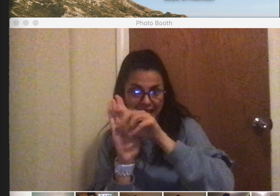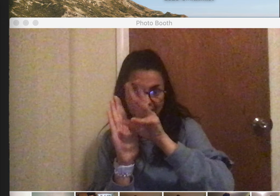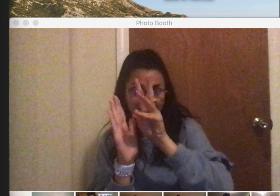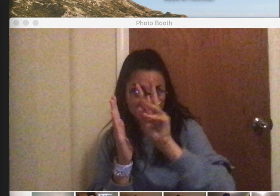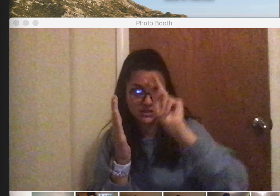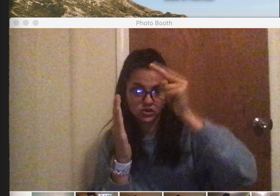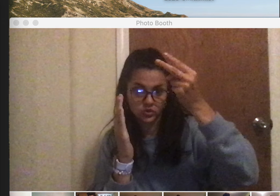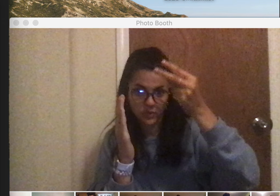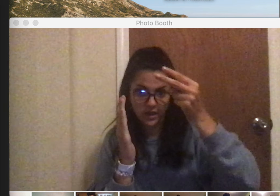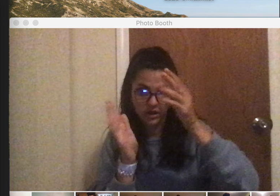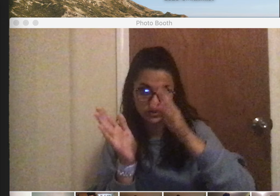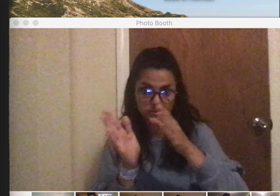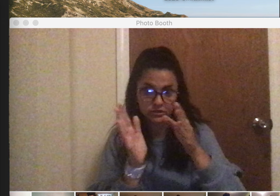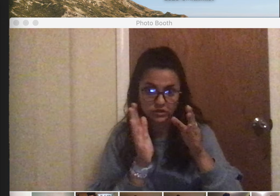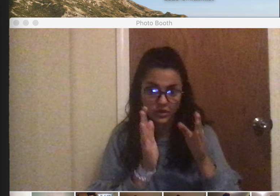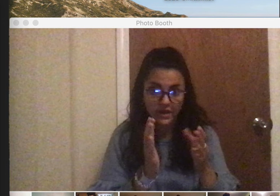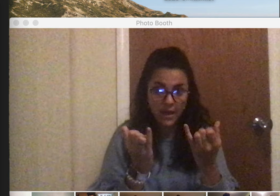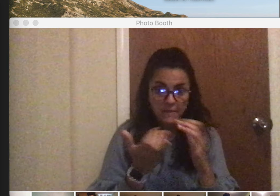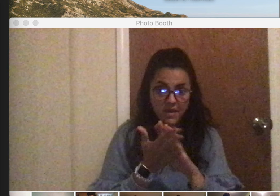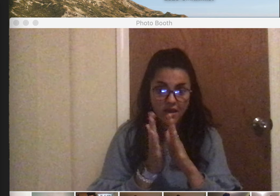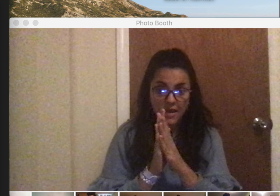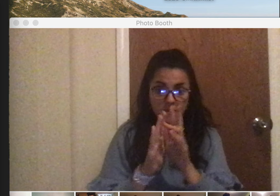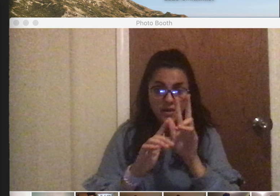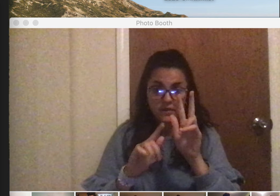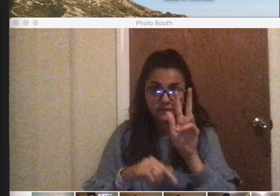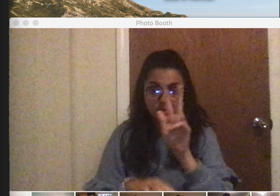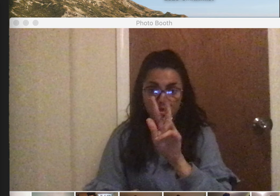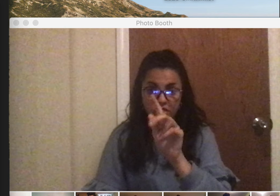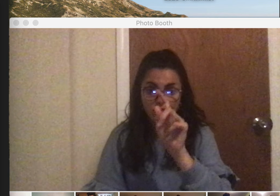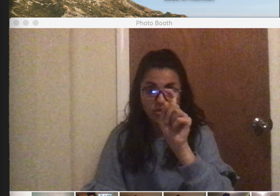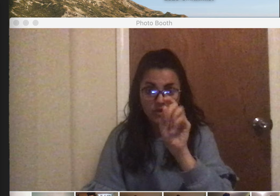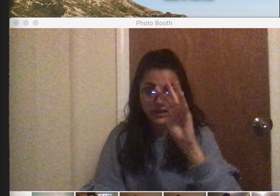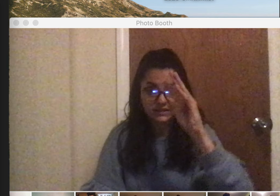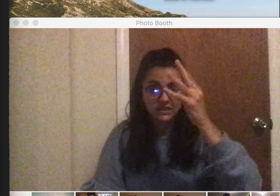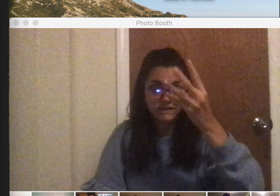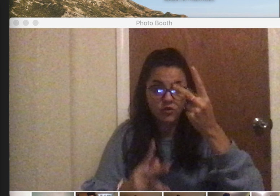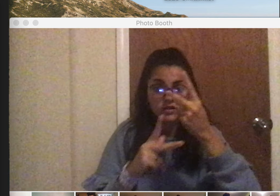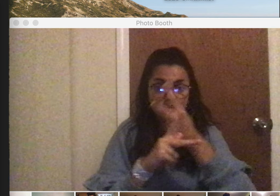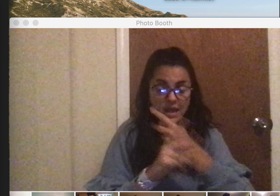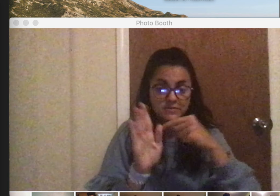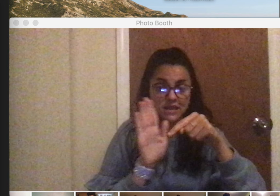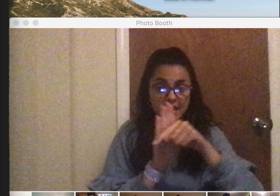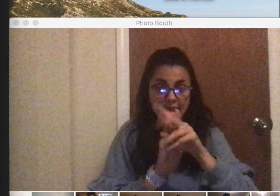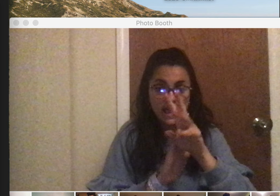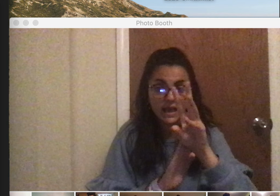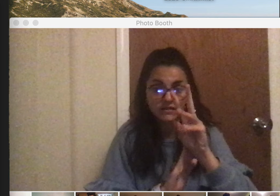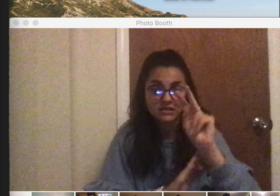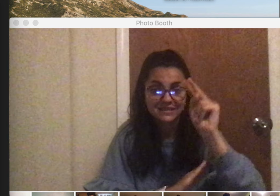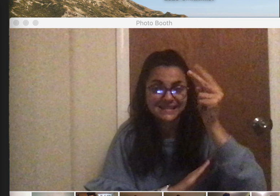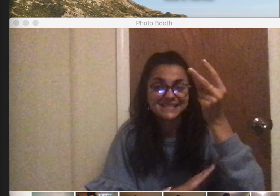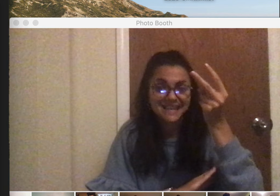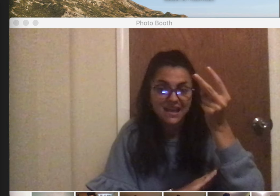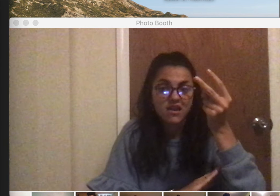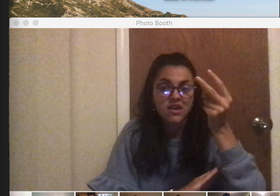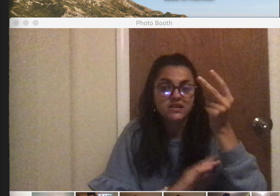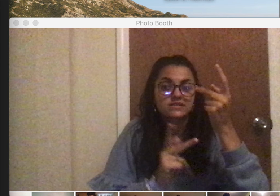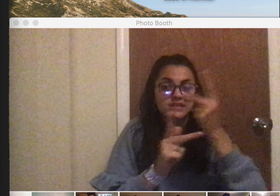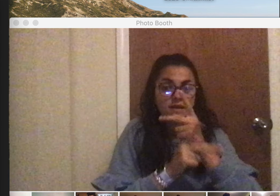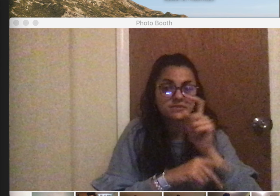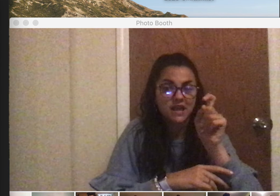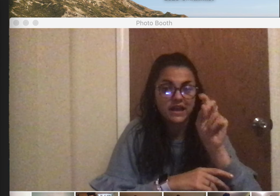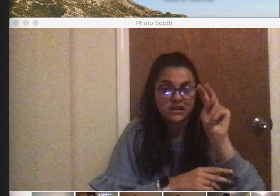get 36. 3x to the fourth comes down, and x squared comes down.